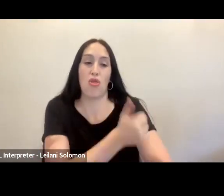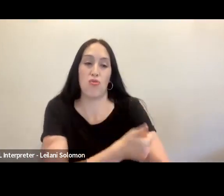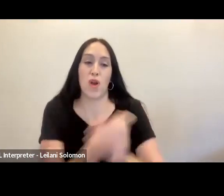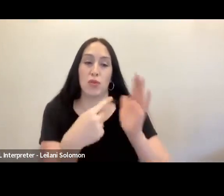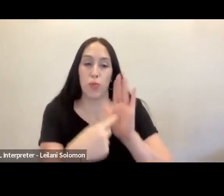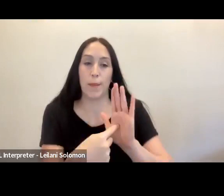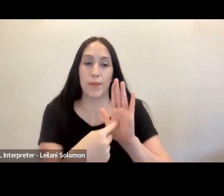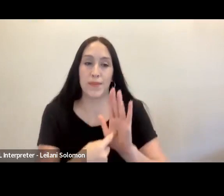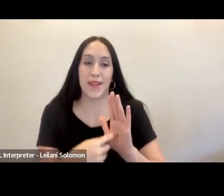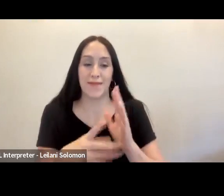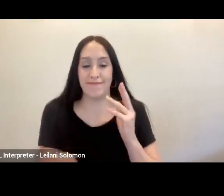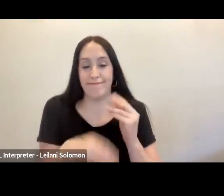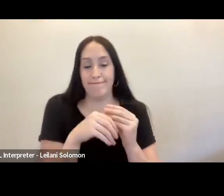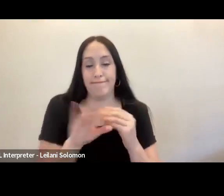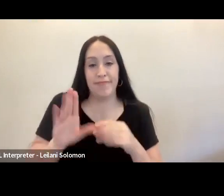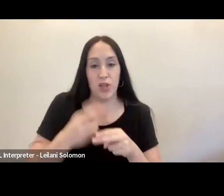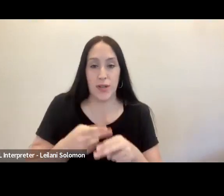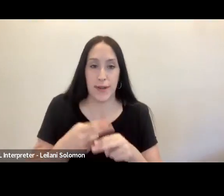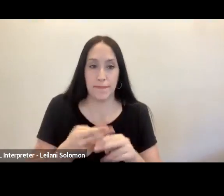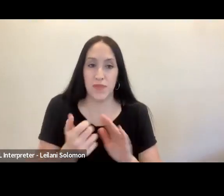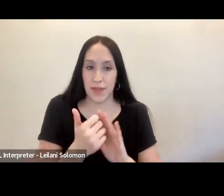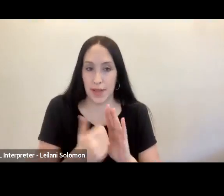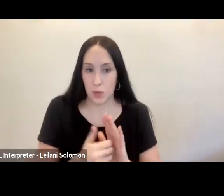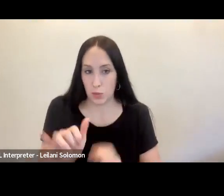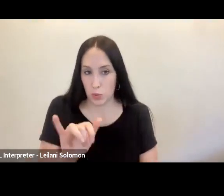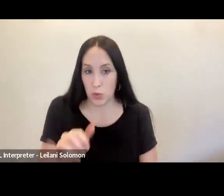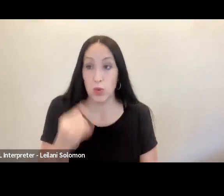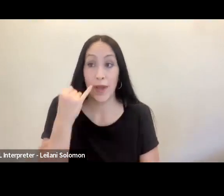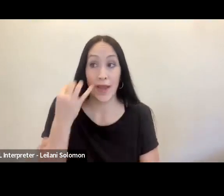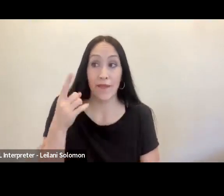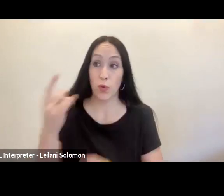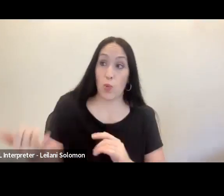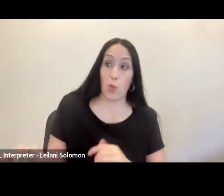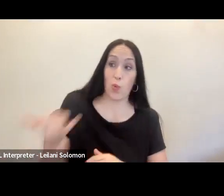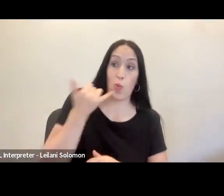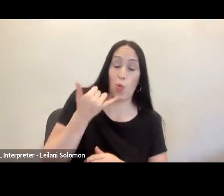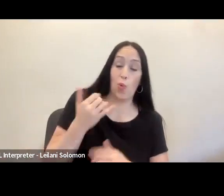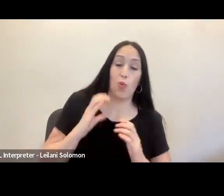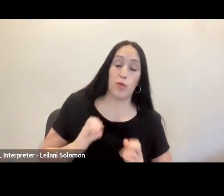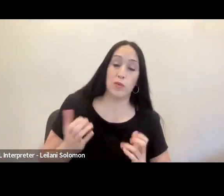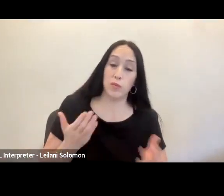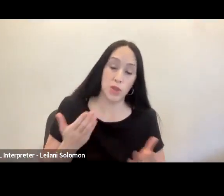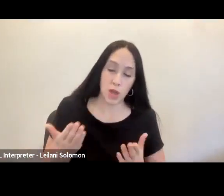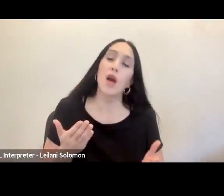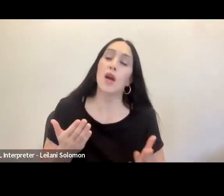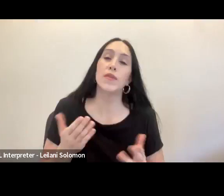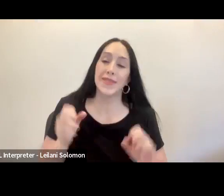the account as well. So if you were to contact customer service, we could talk to either party.